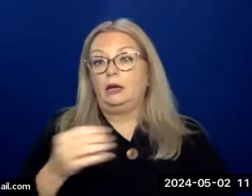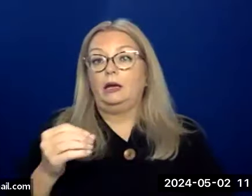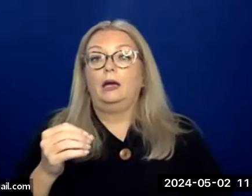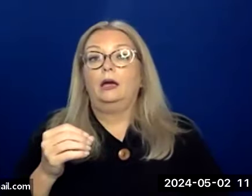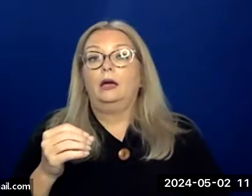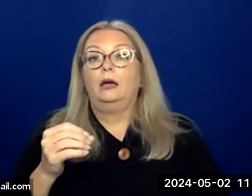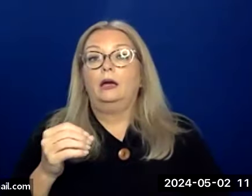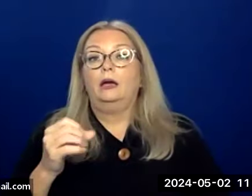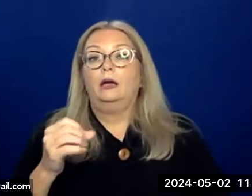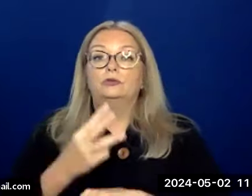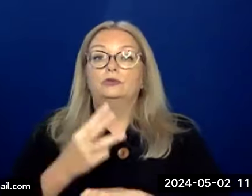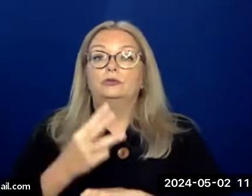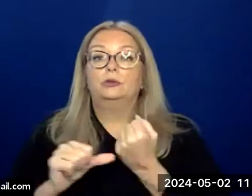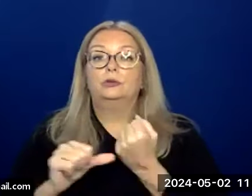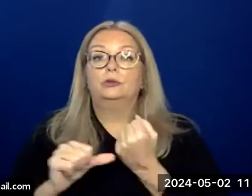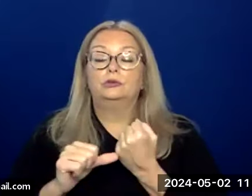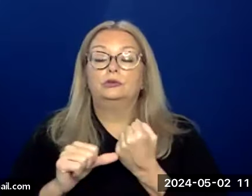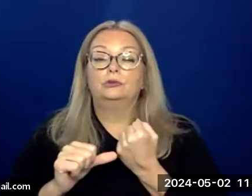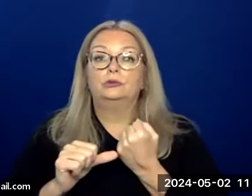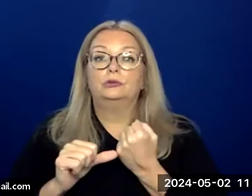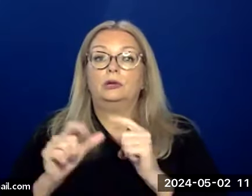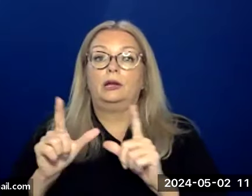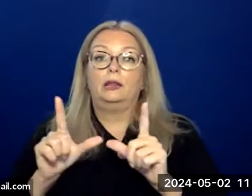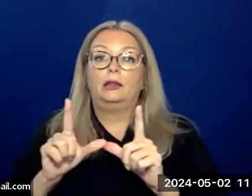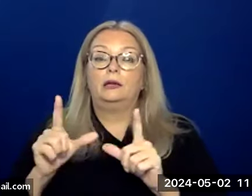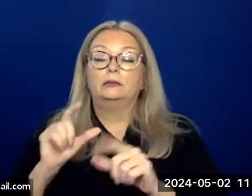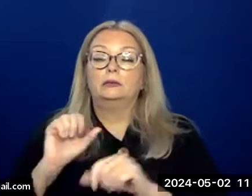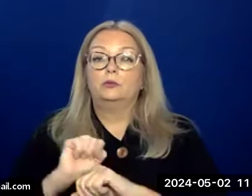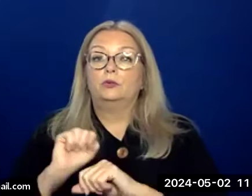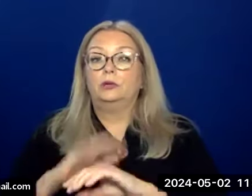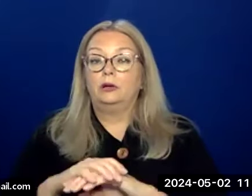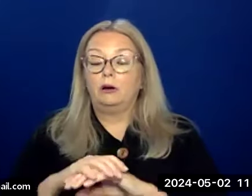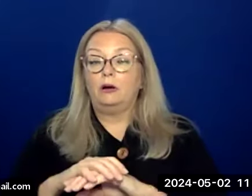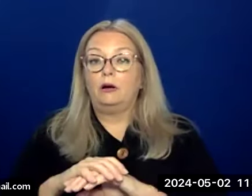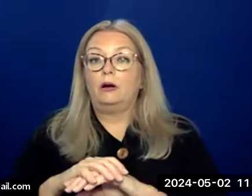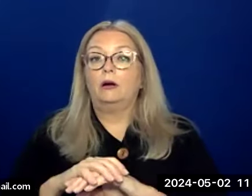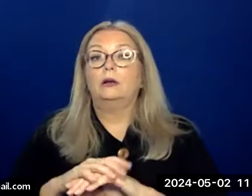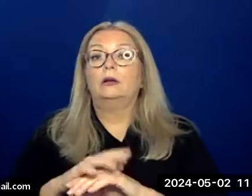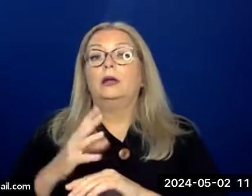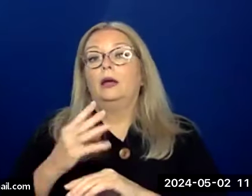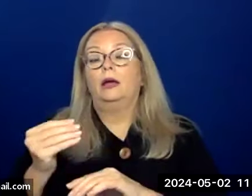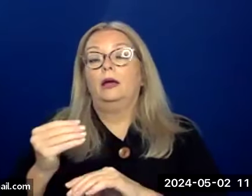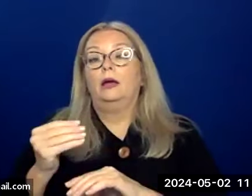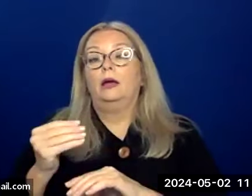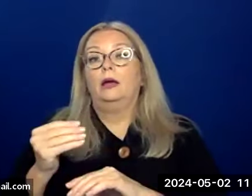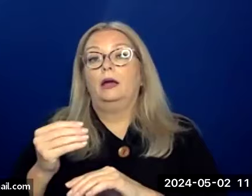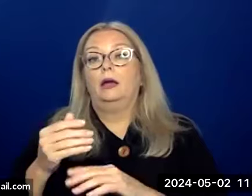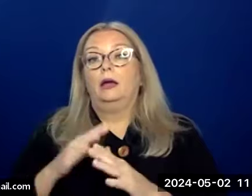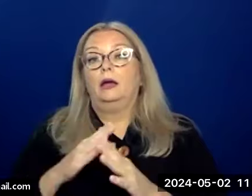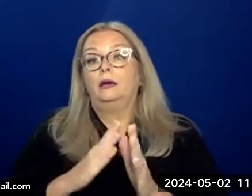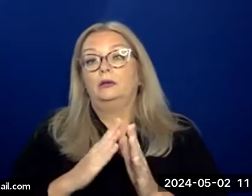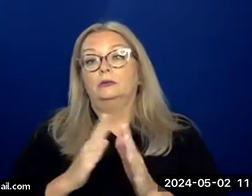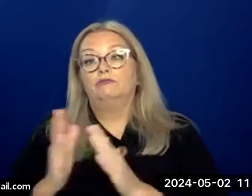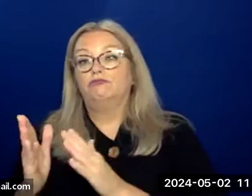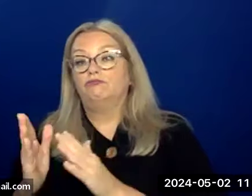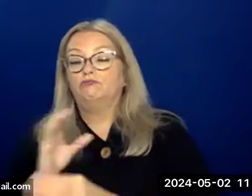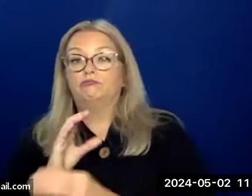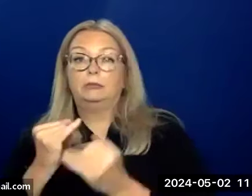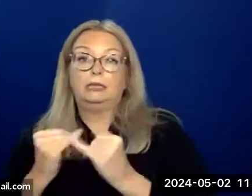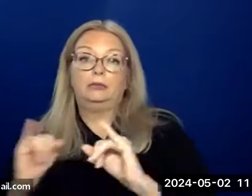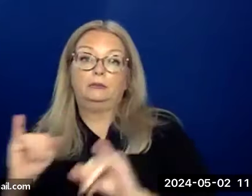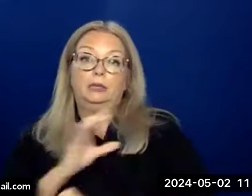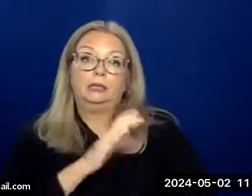associate license that I'm working on and moving into the clinical, independent clinical